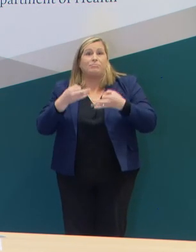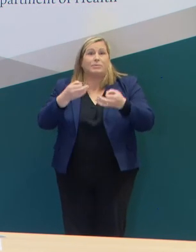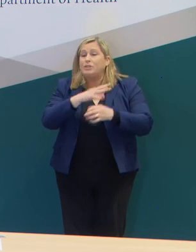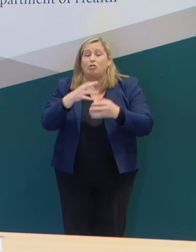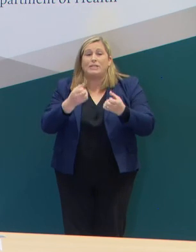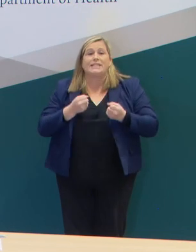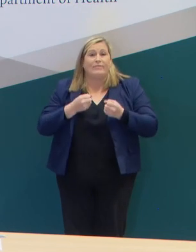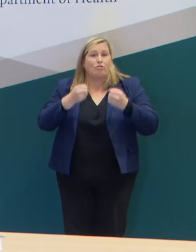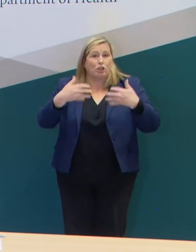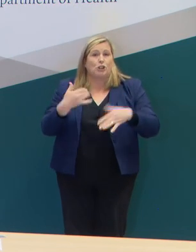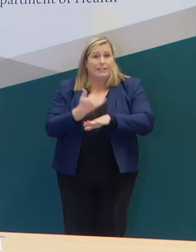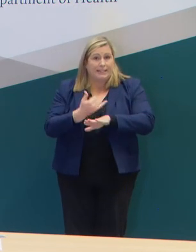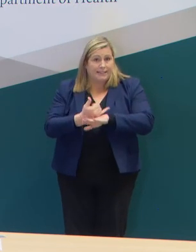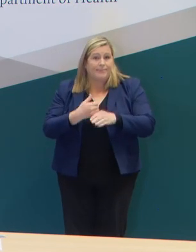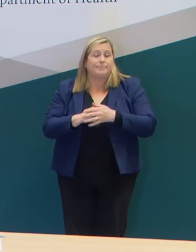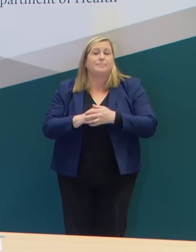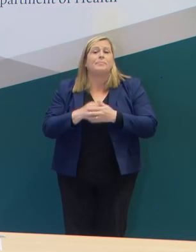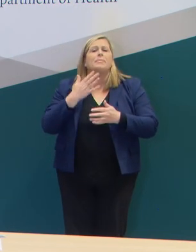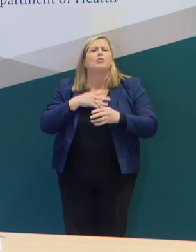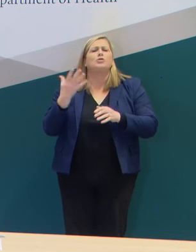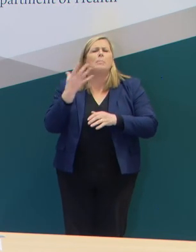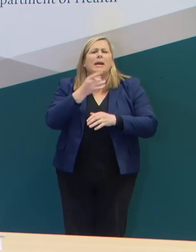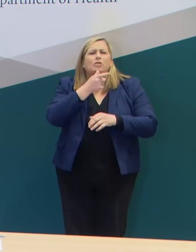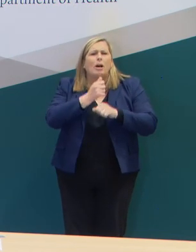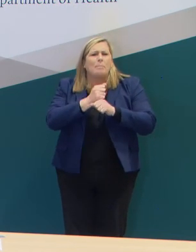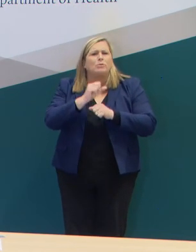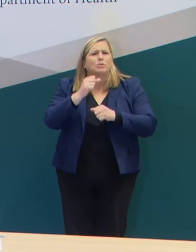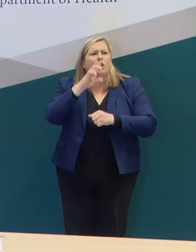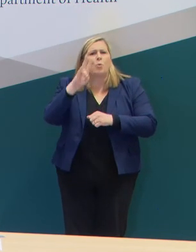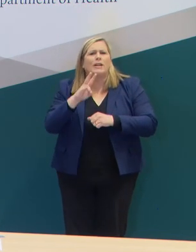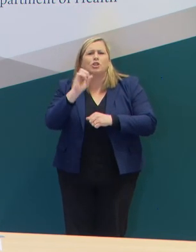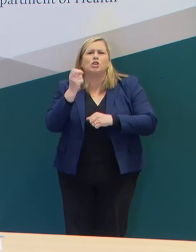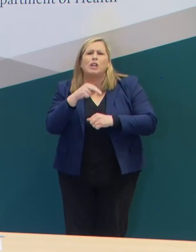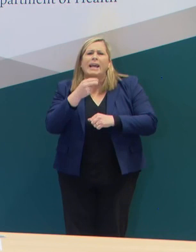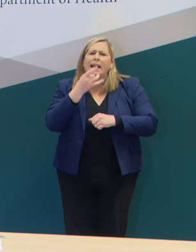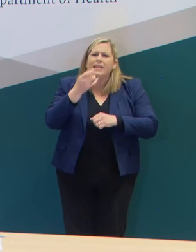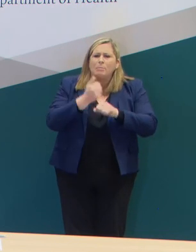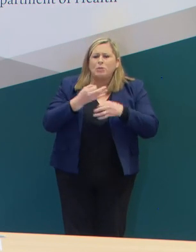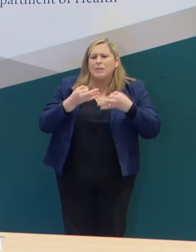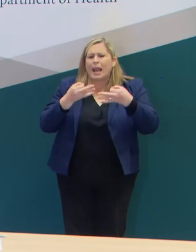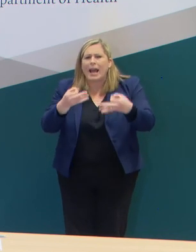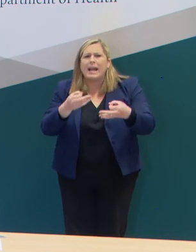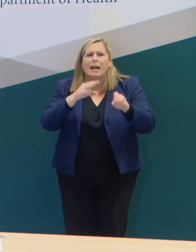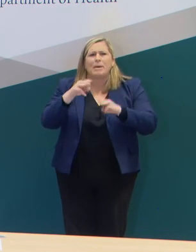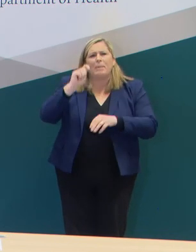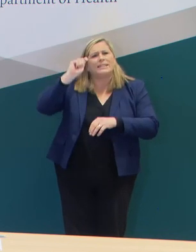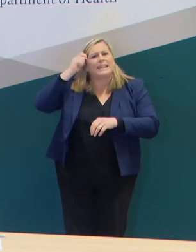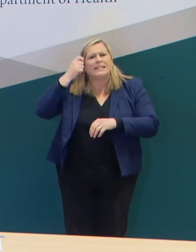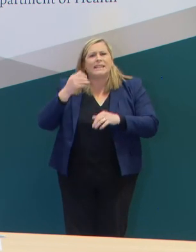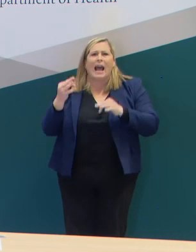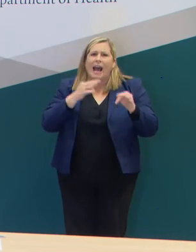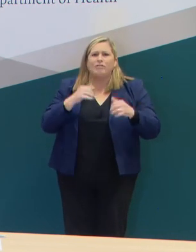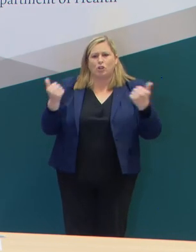results. Okay. And just to come back to the question that Shane asked there about the delay and people being tested after they stop